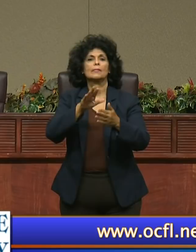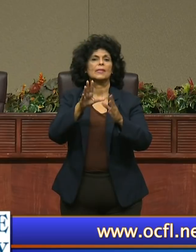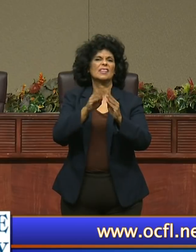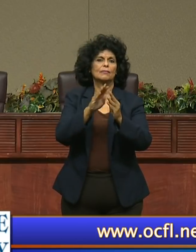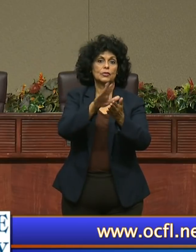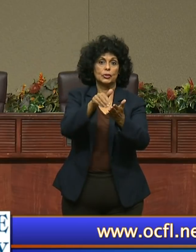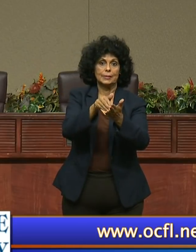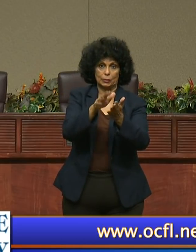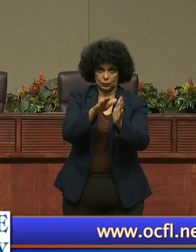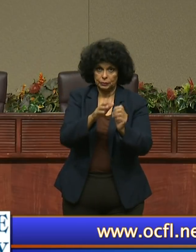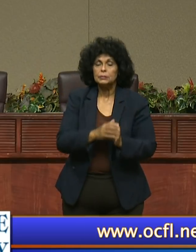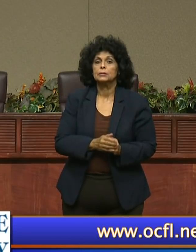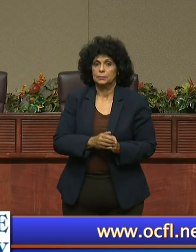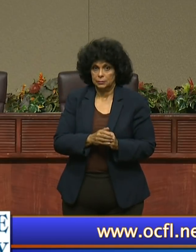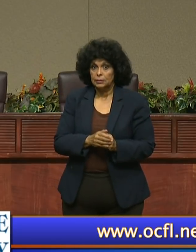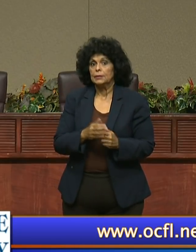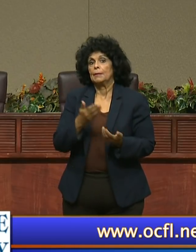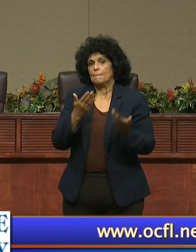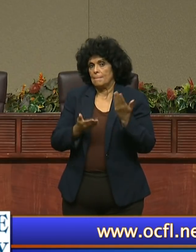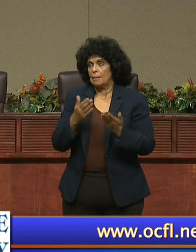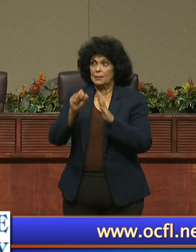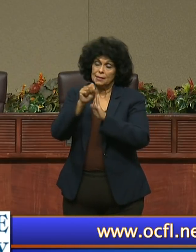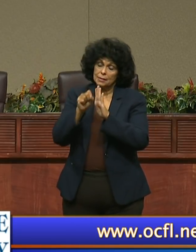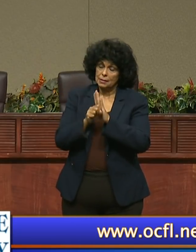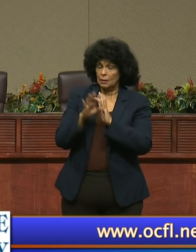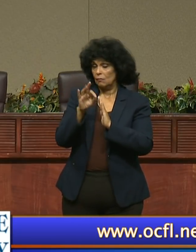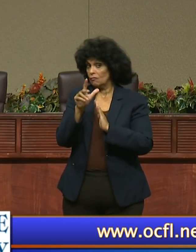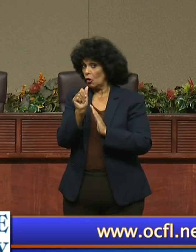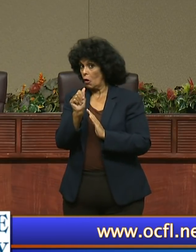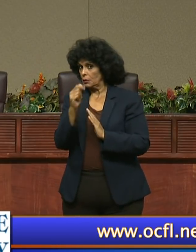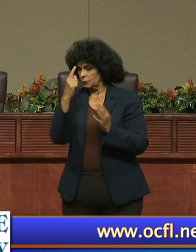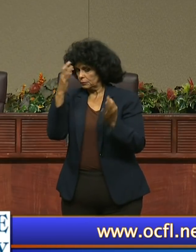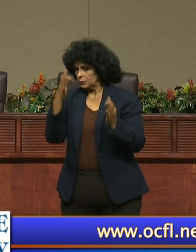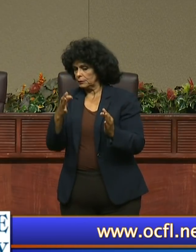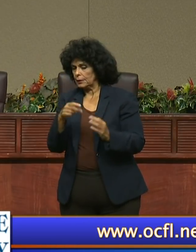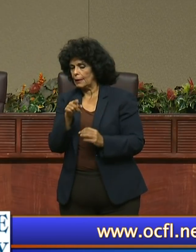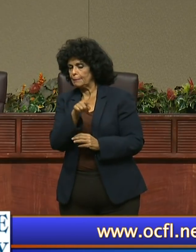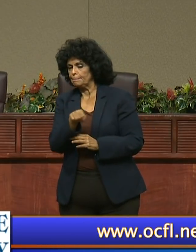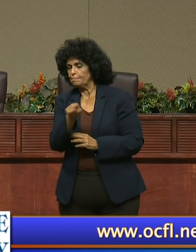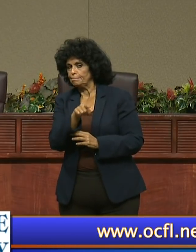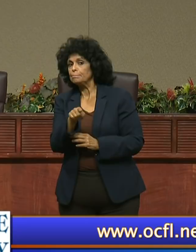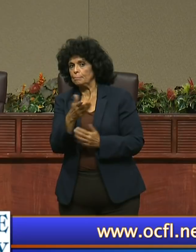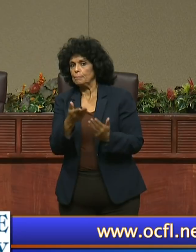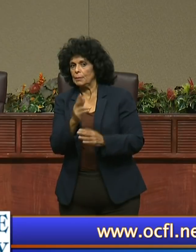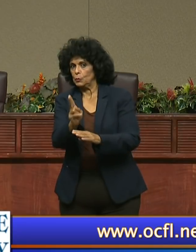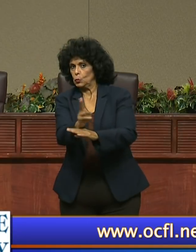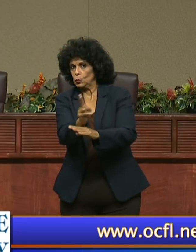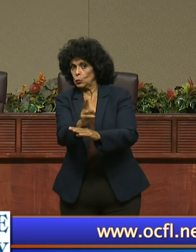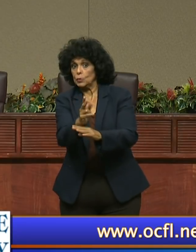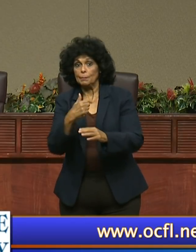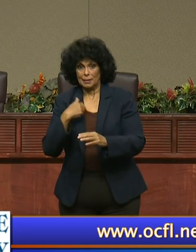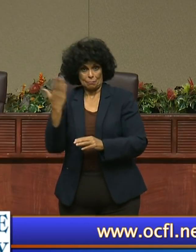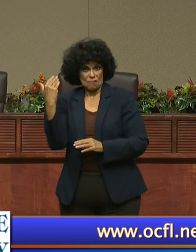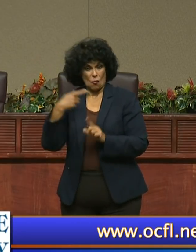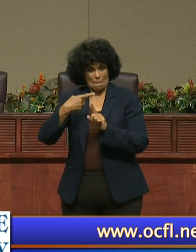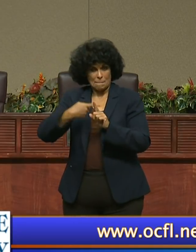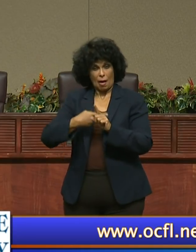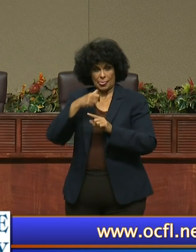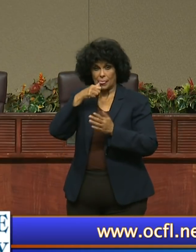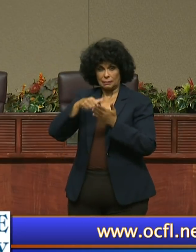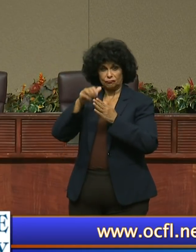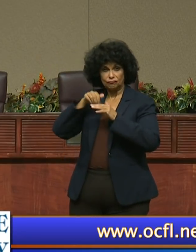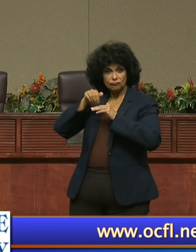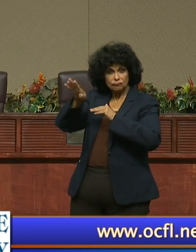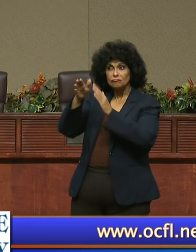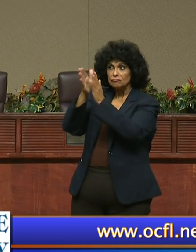Florida looking for long-term plans. I suggested to them that the Orange County Convention